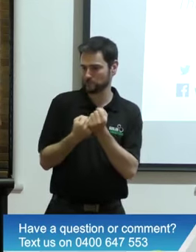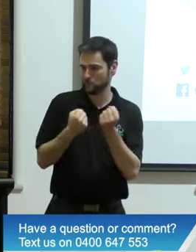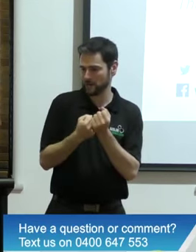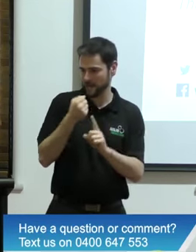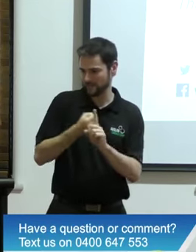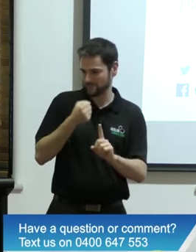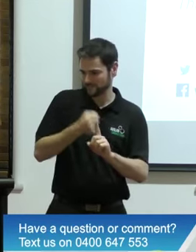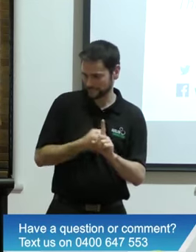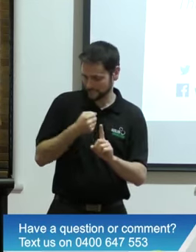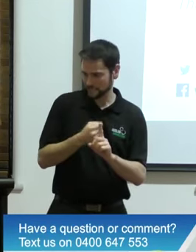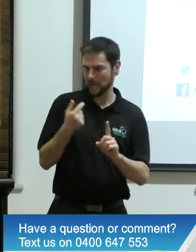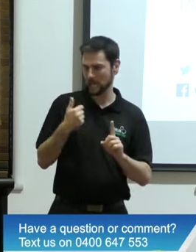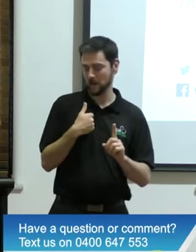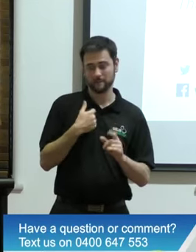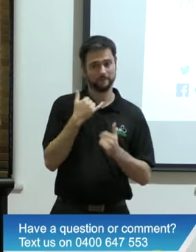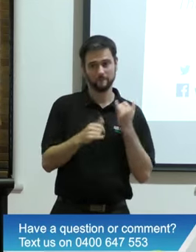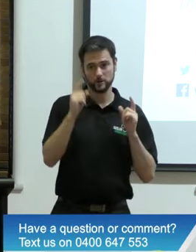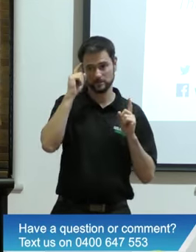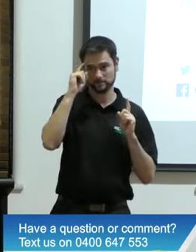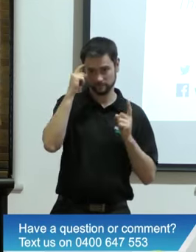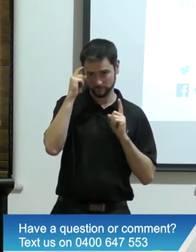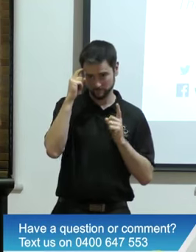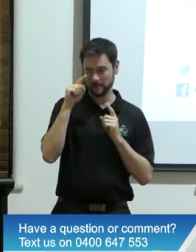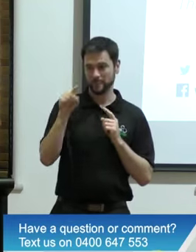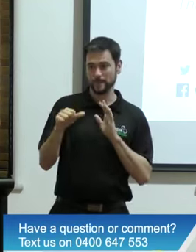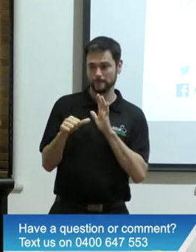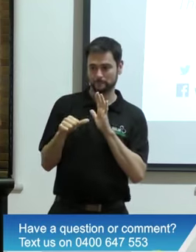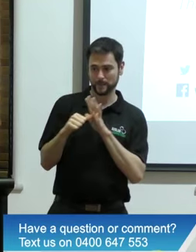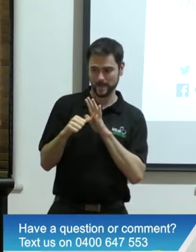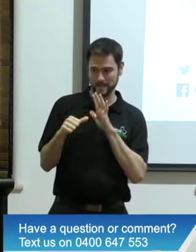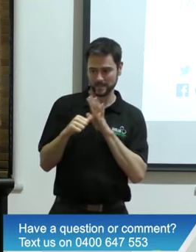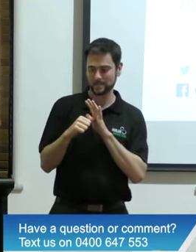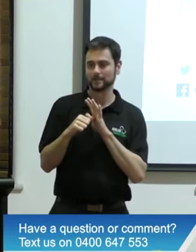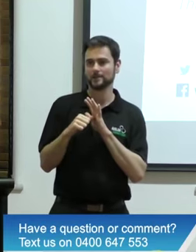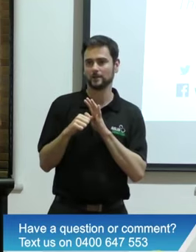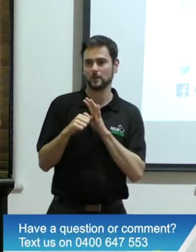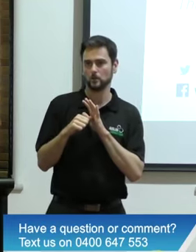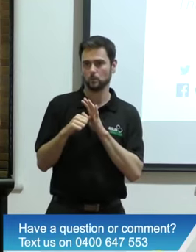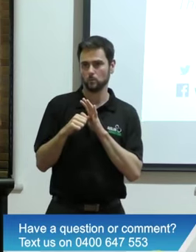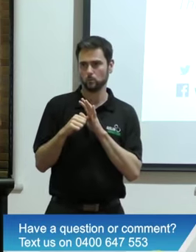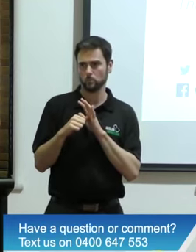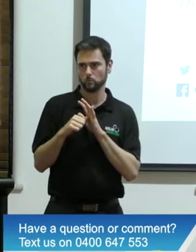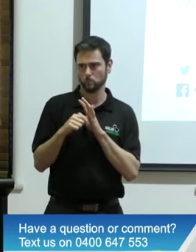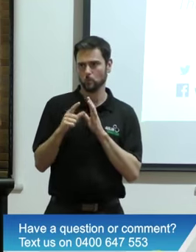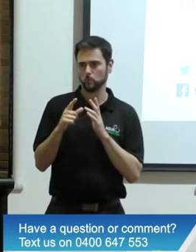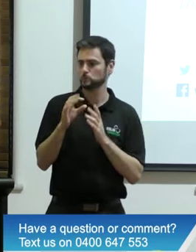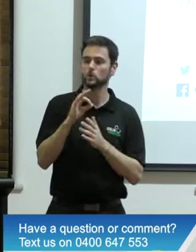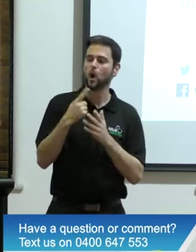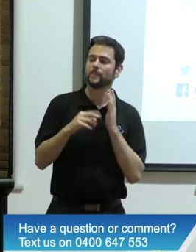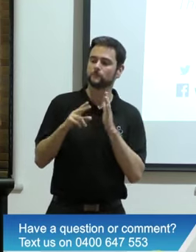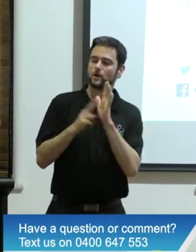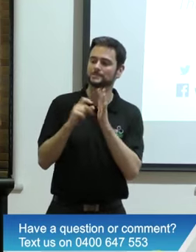greatly concerned that that money was also to help and run